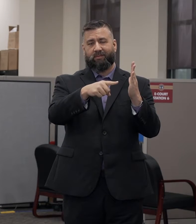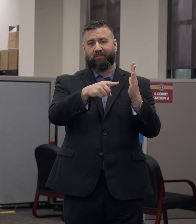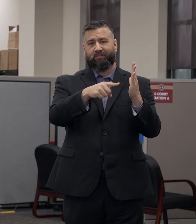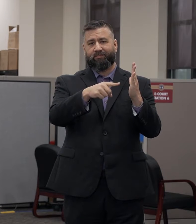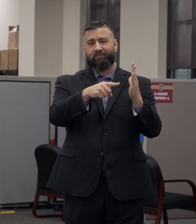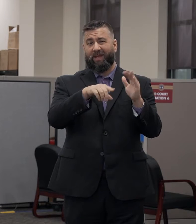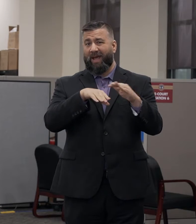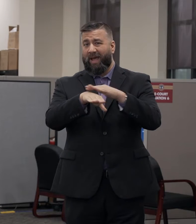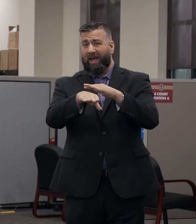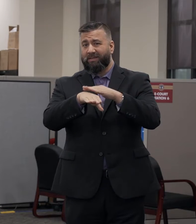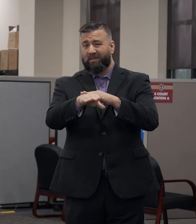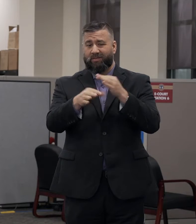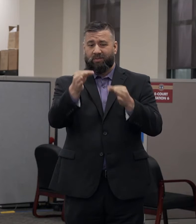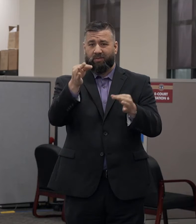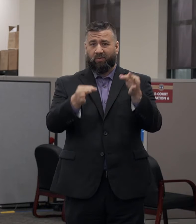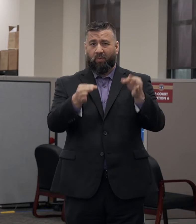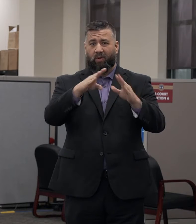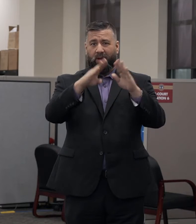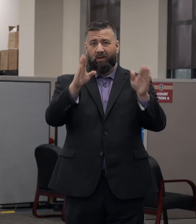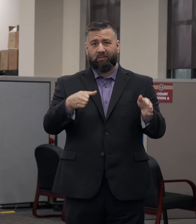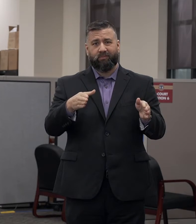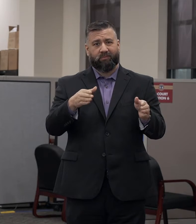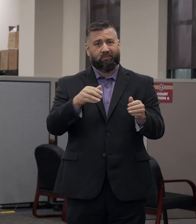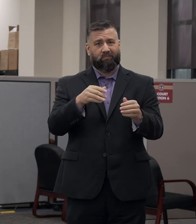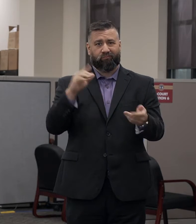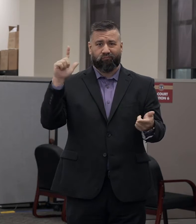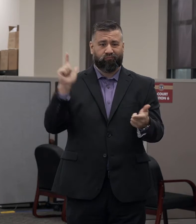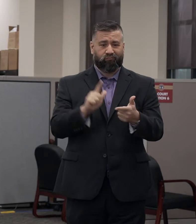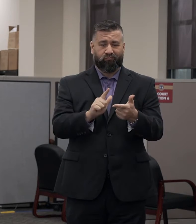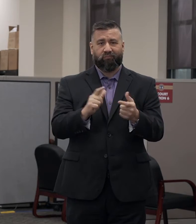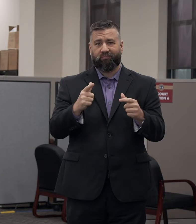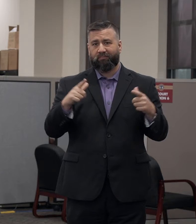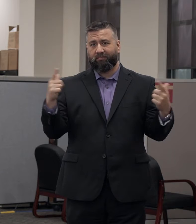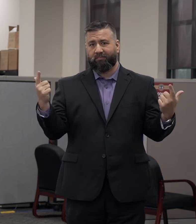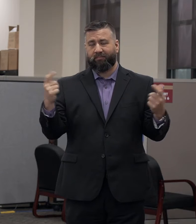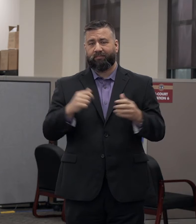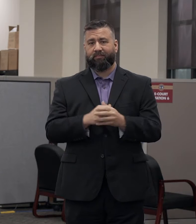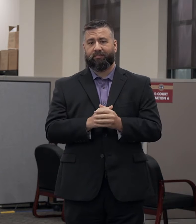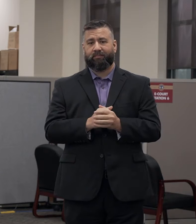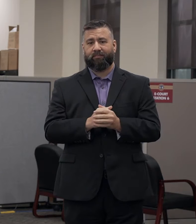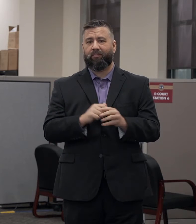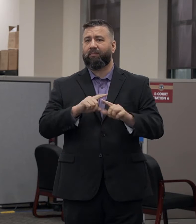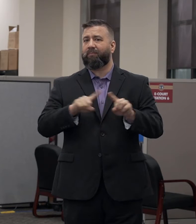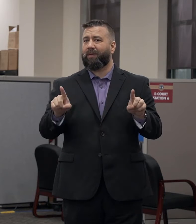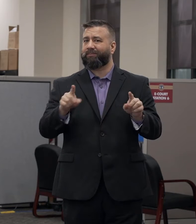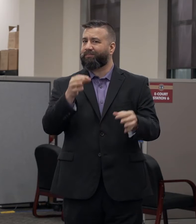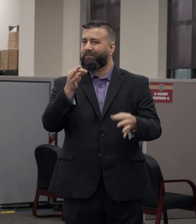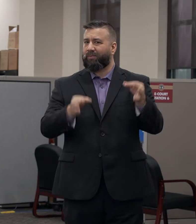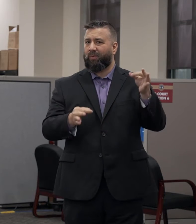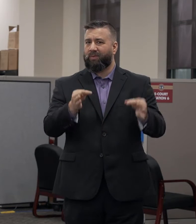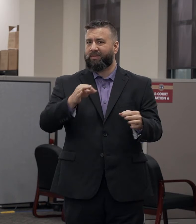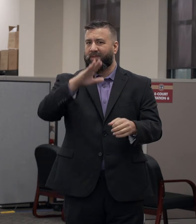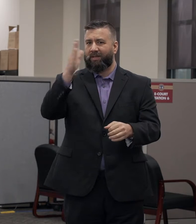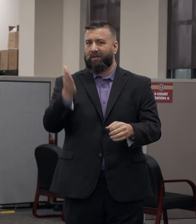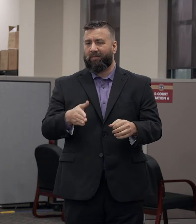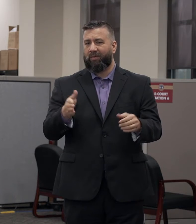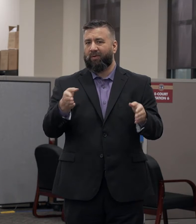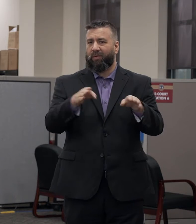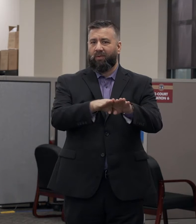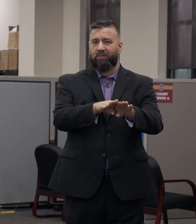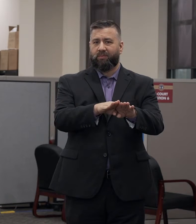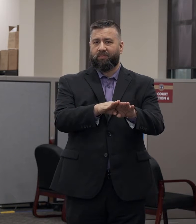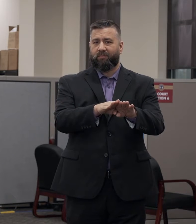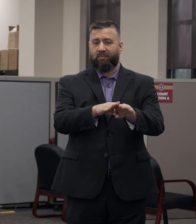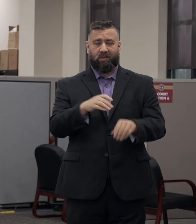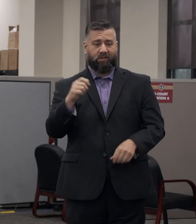in Clayton was cut back significantly. However, our courts never closed. Judges ran their